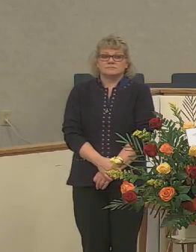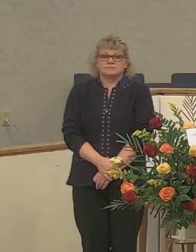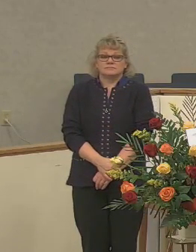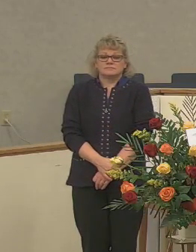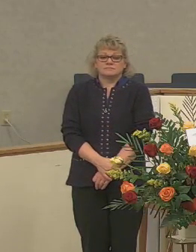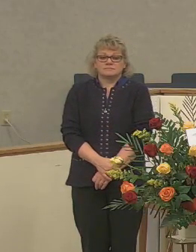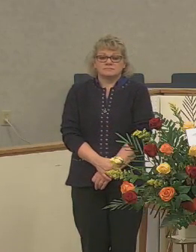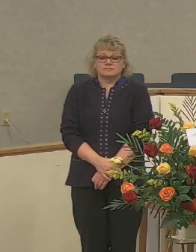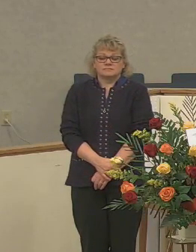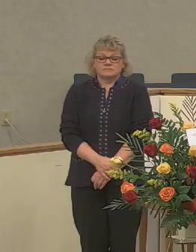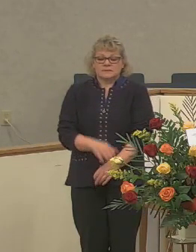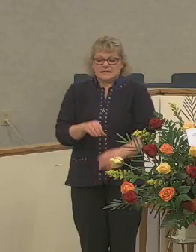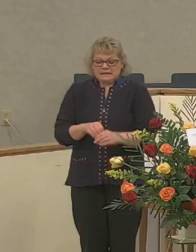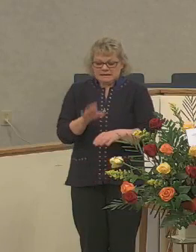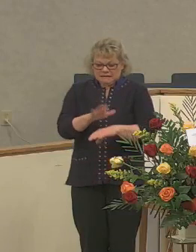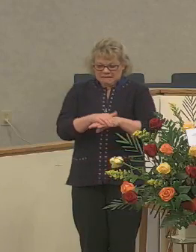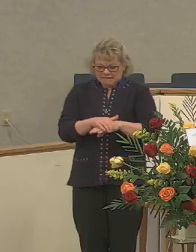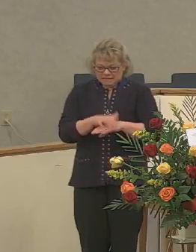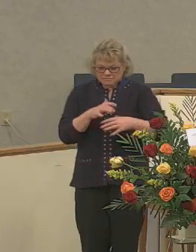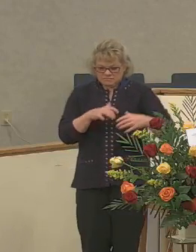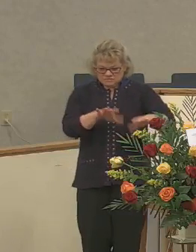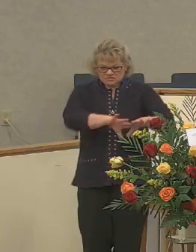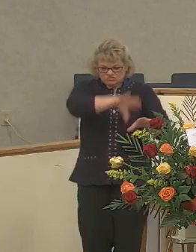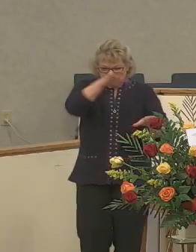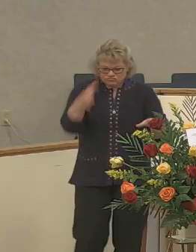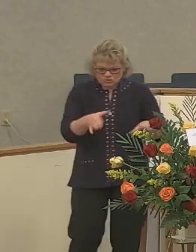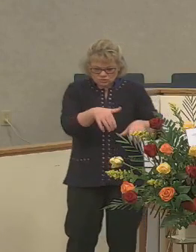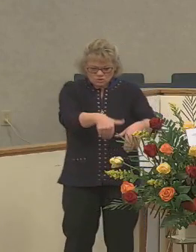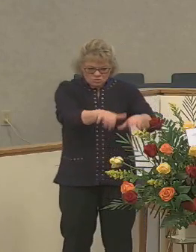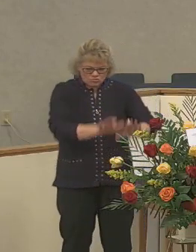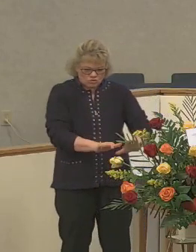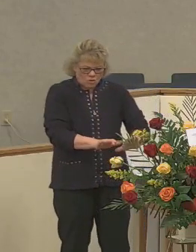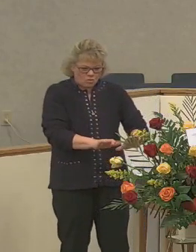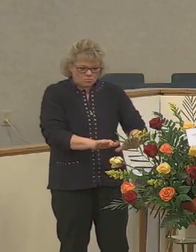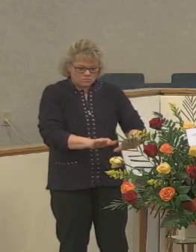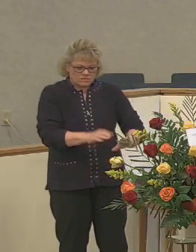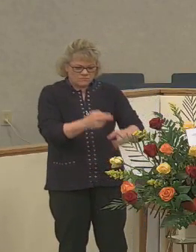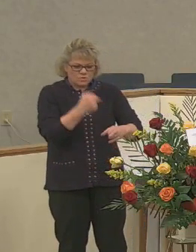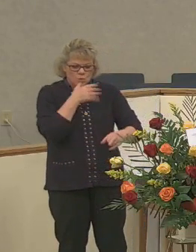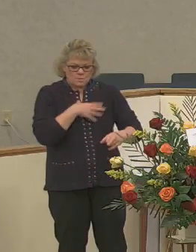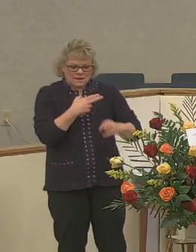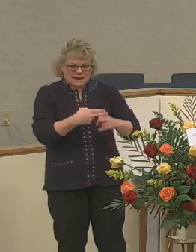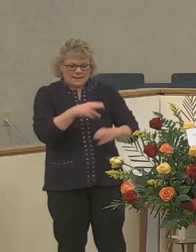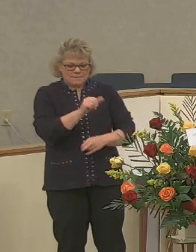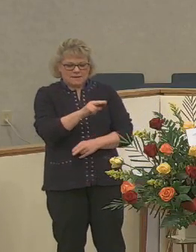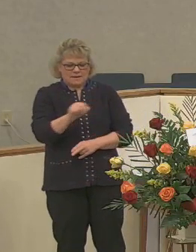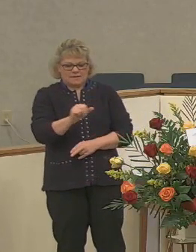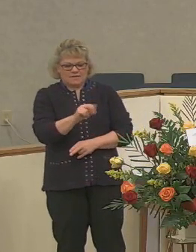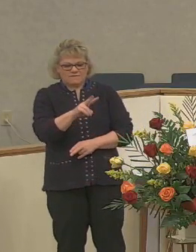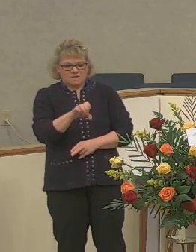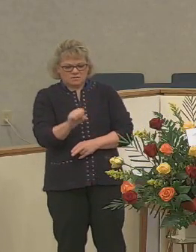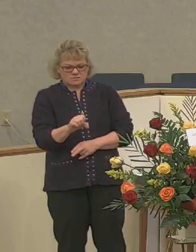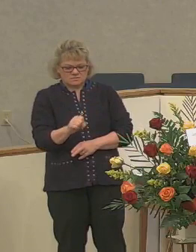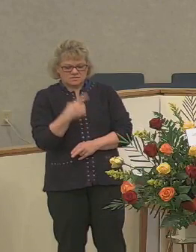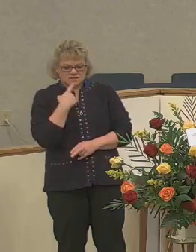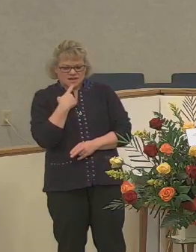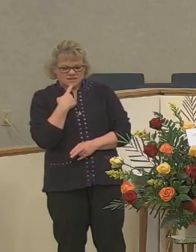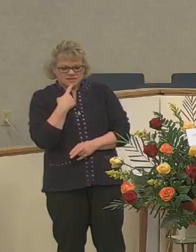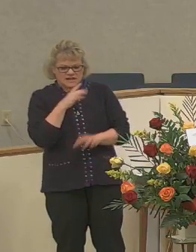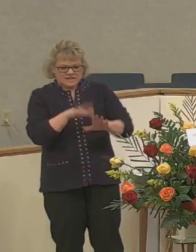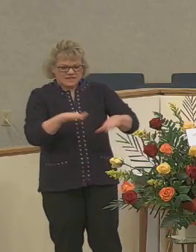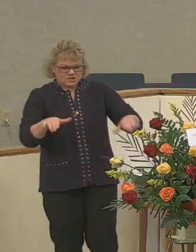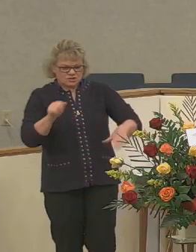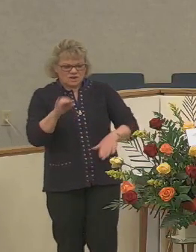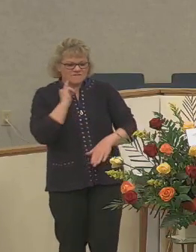In a cemetery in England, there's a tombstone for a woman named Anna Wallace. And it reads, the children